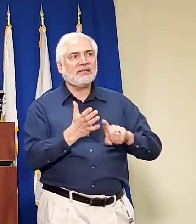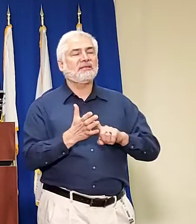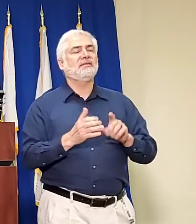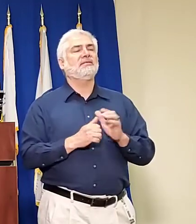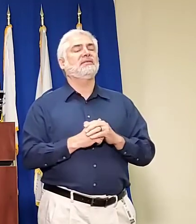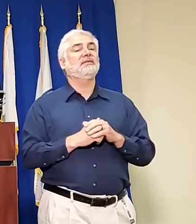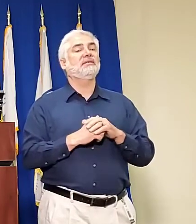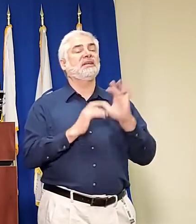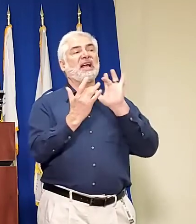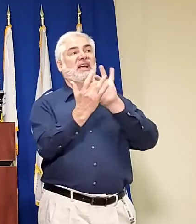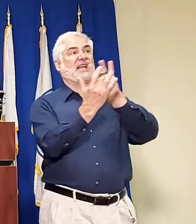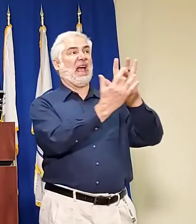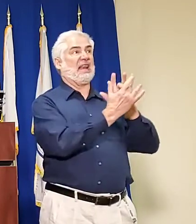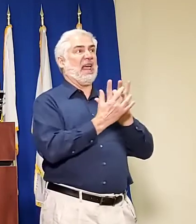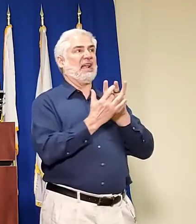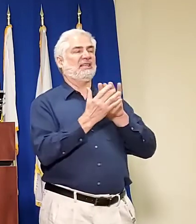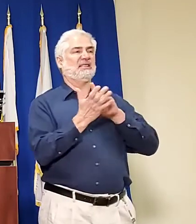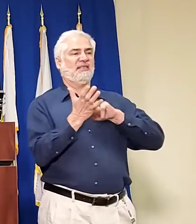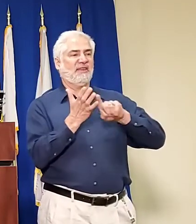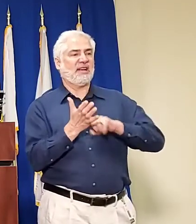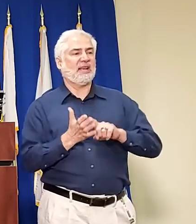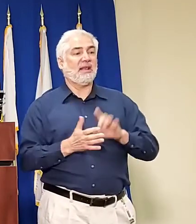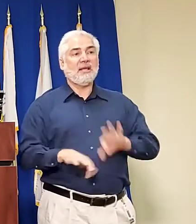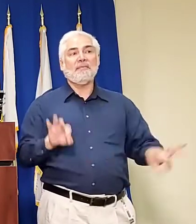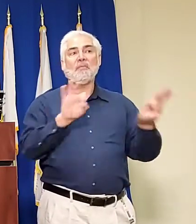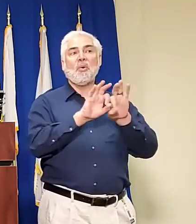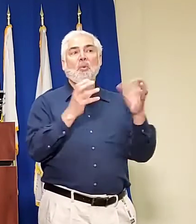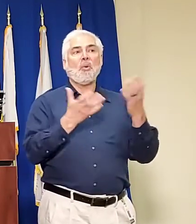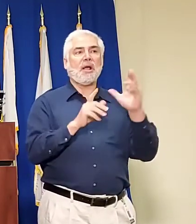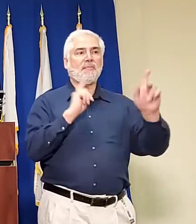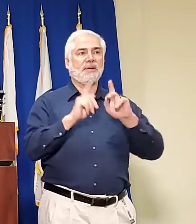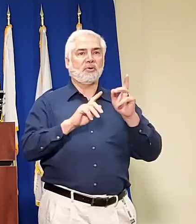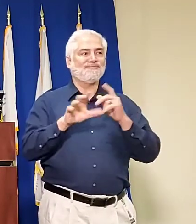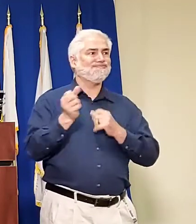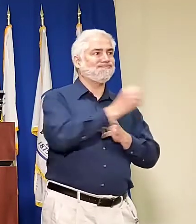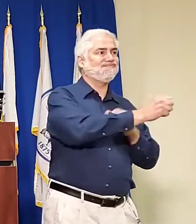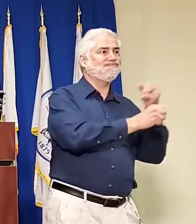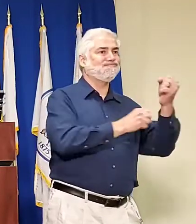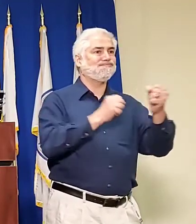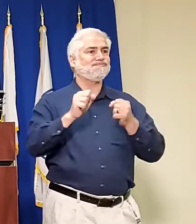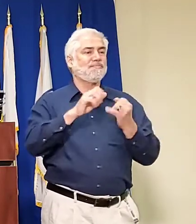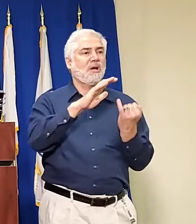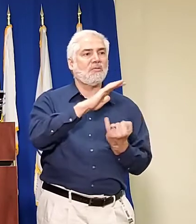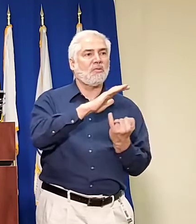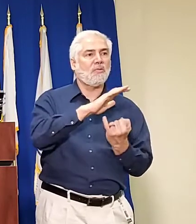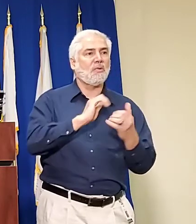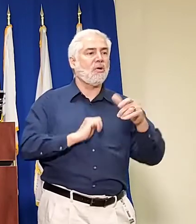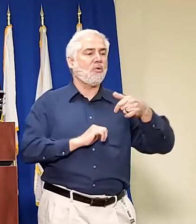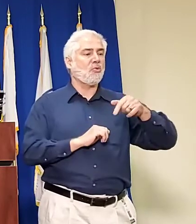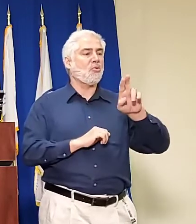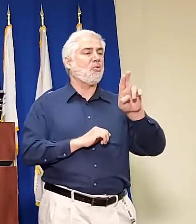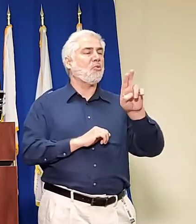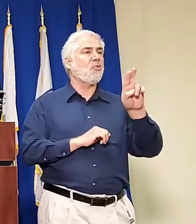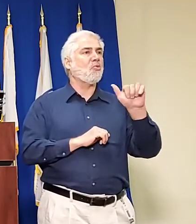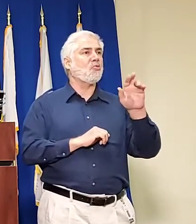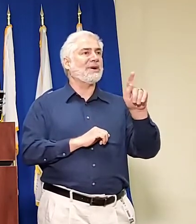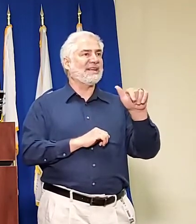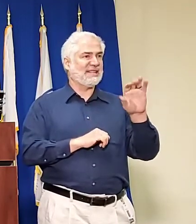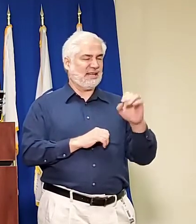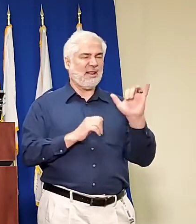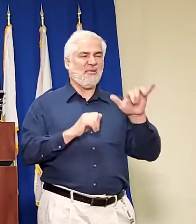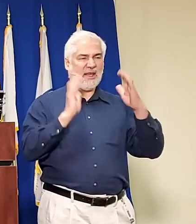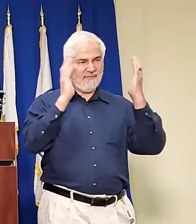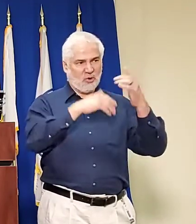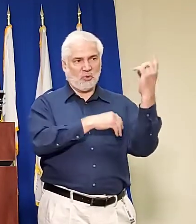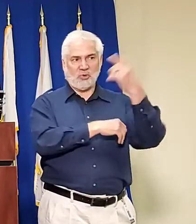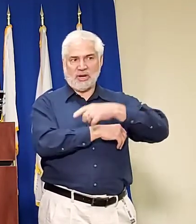contact investigations are important is because of the need to get people quarantined, which is what I'm going to focus on today. Predicting the surge